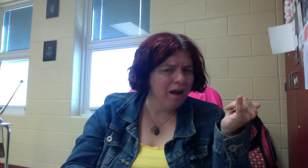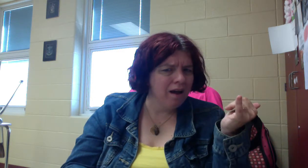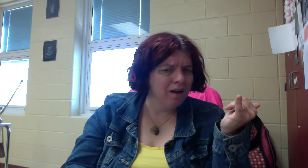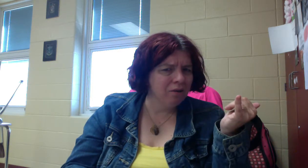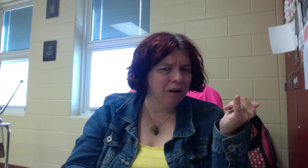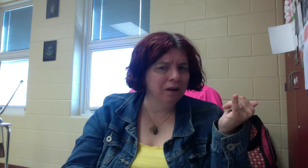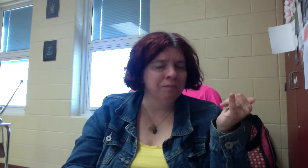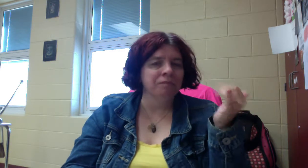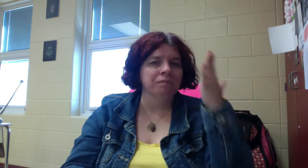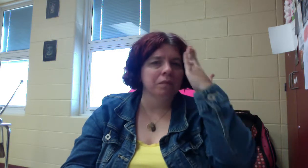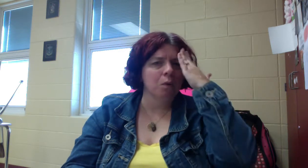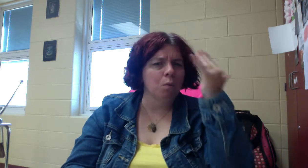Okay?